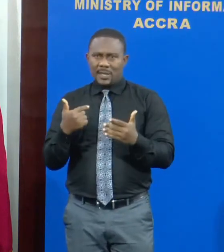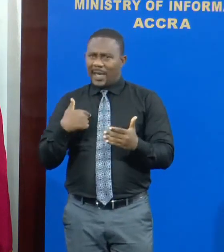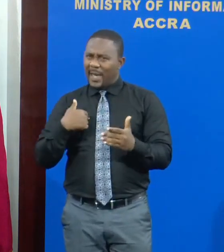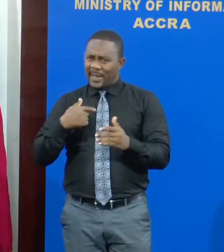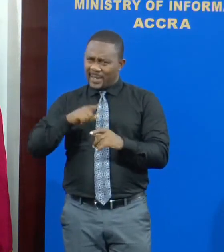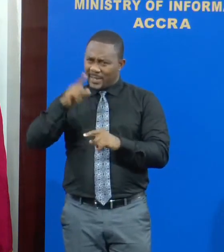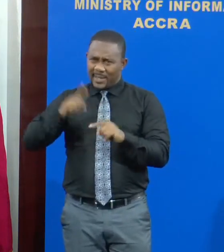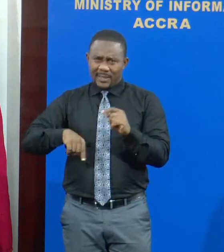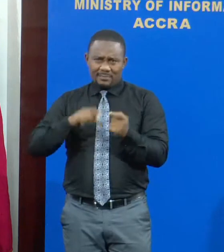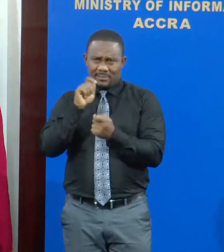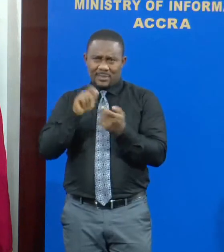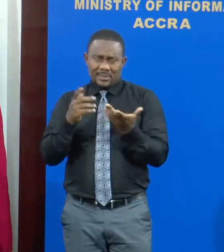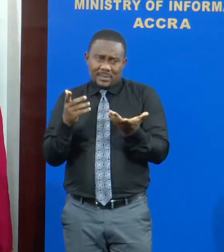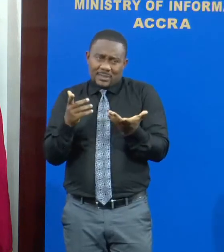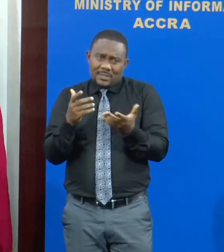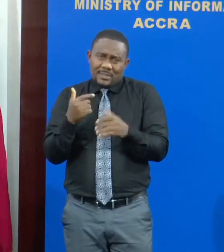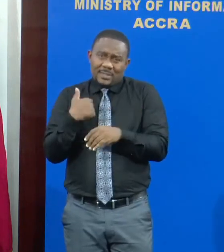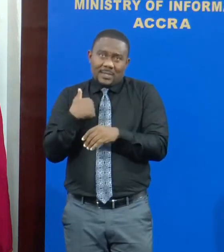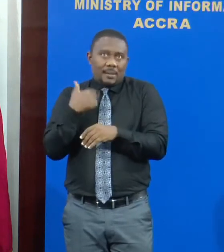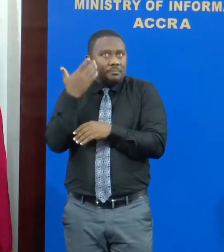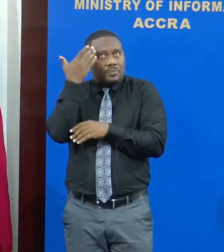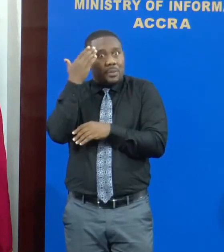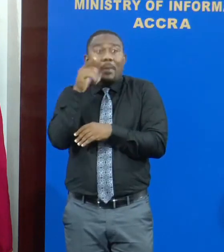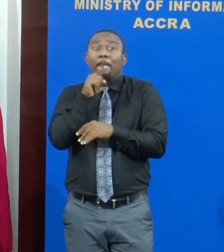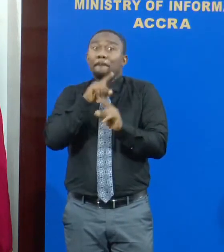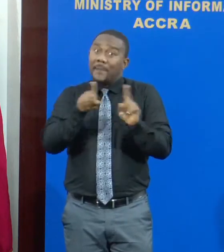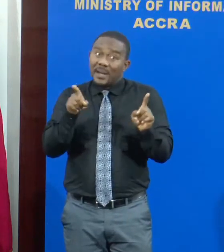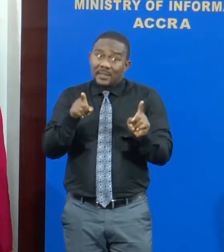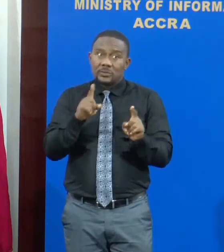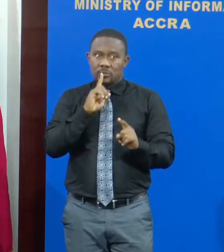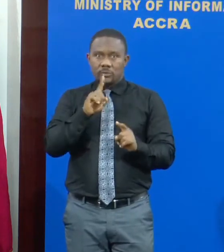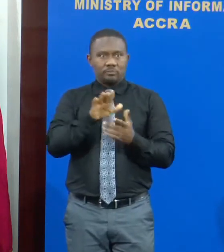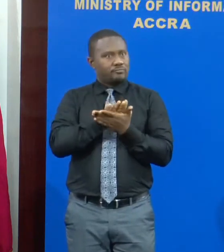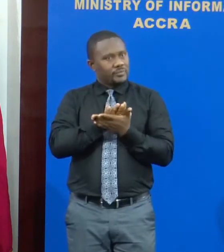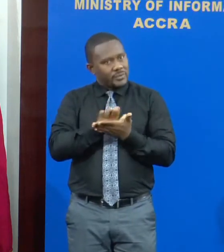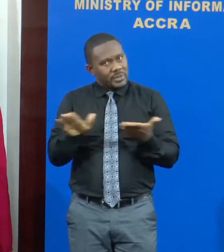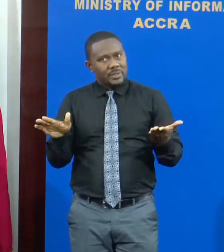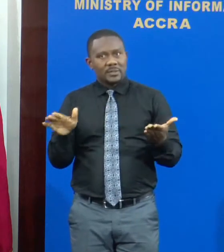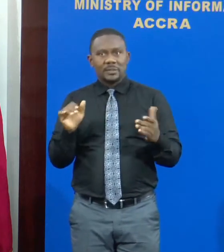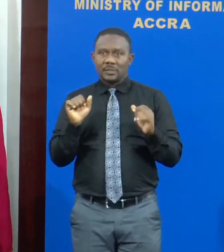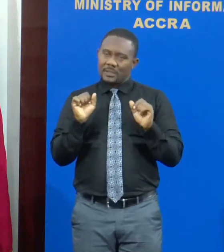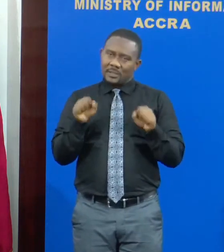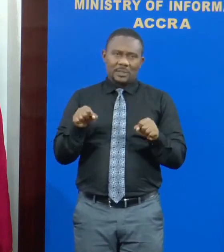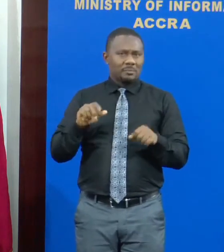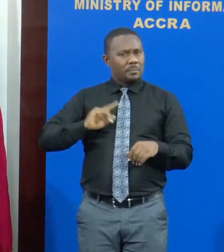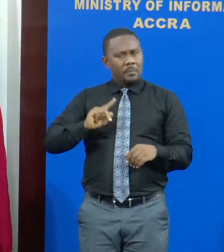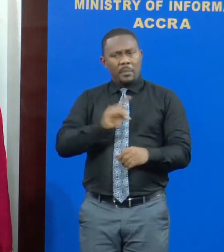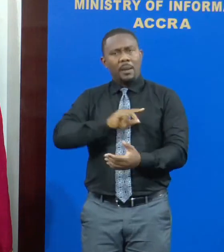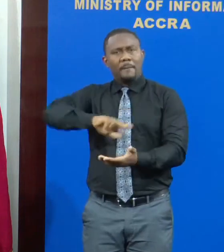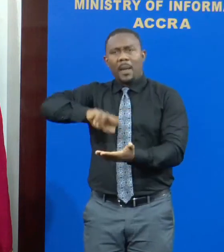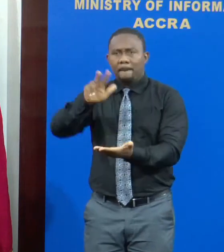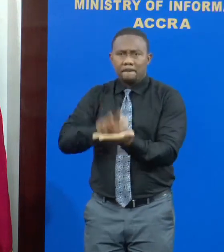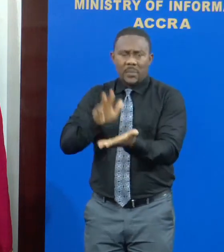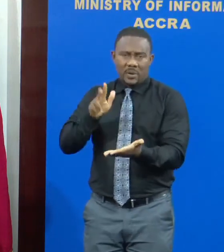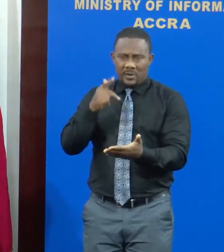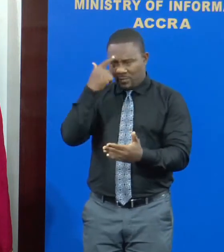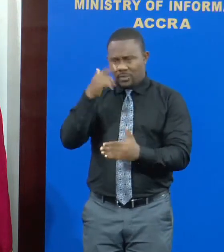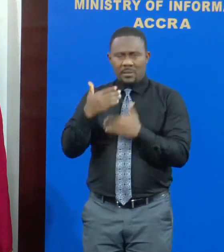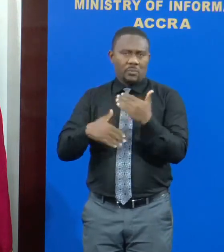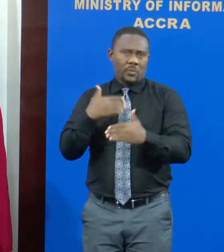say, I had not anticipated as I said, but it is something that is clean and above board and had parliamentary approval for all of these